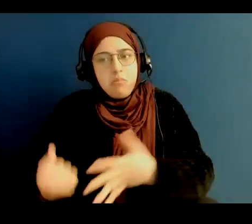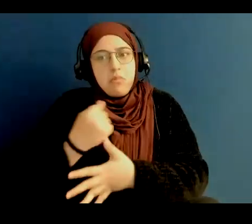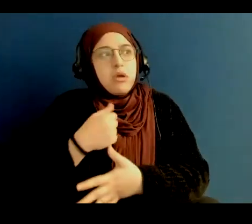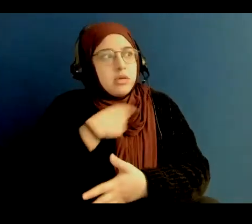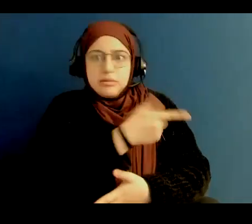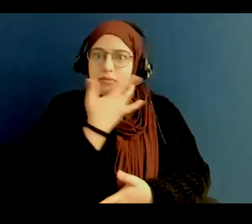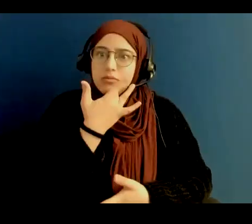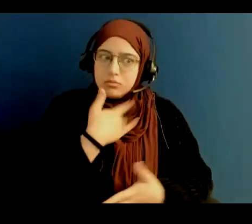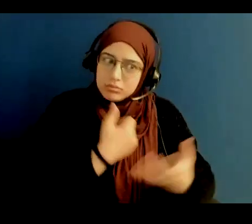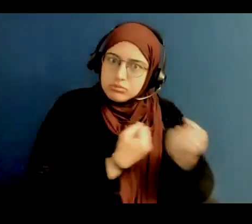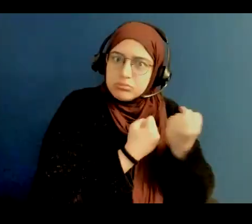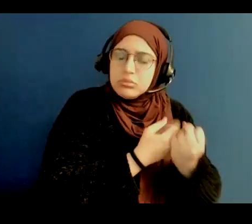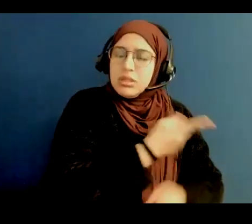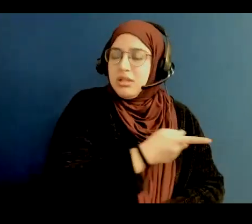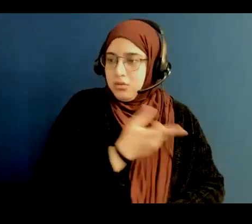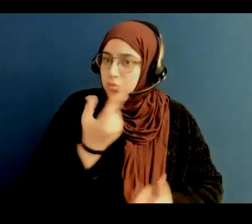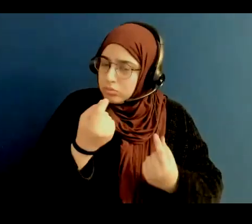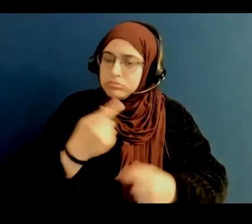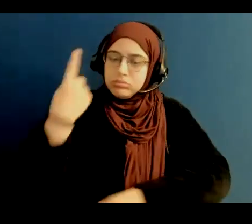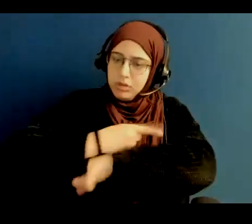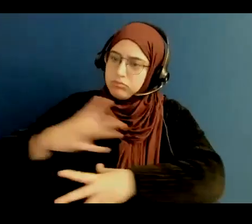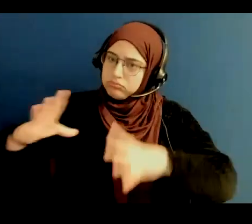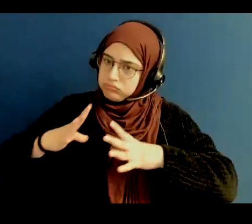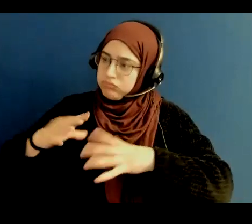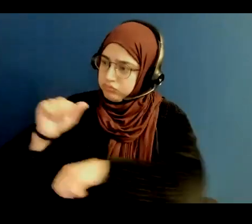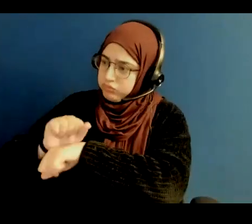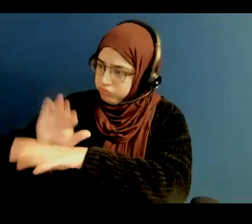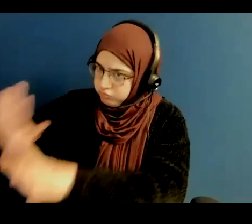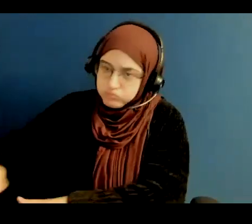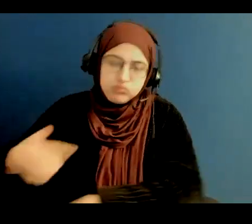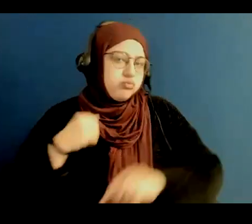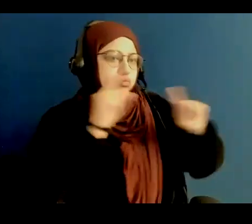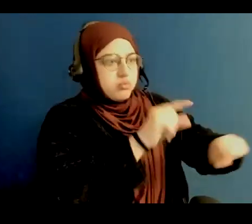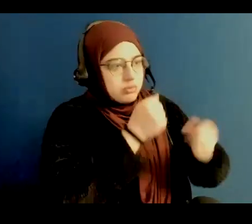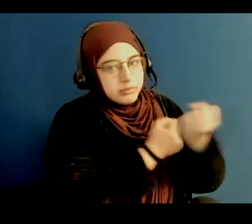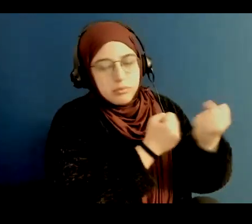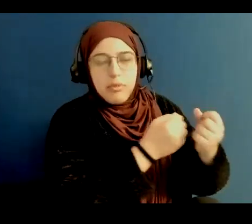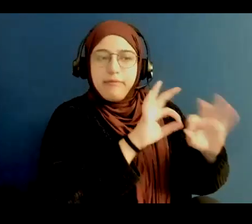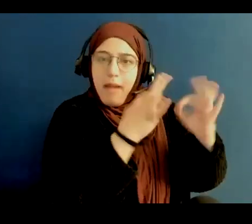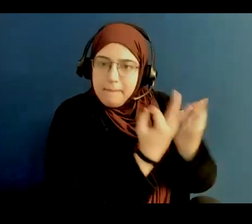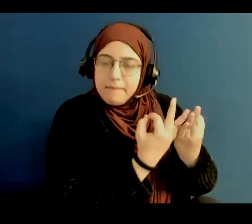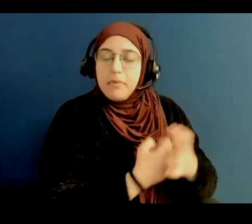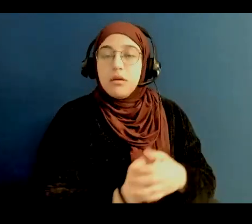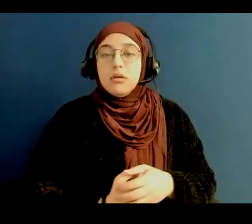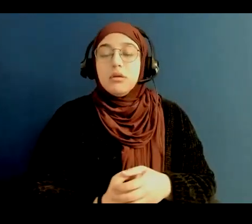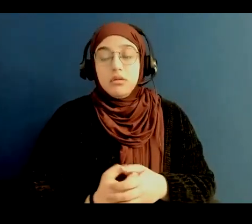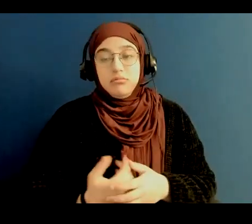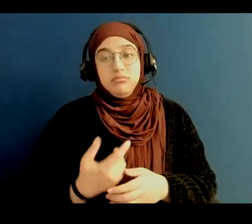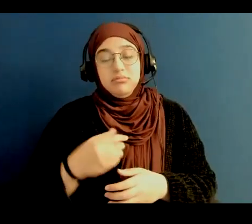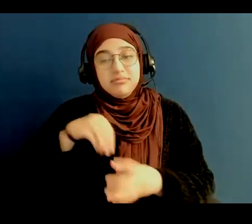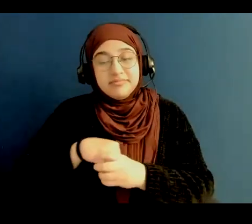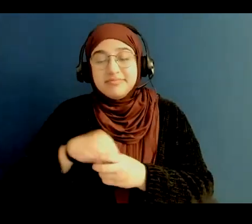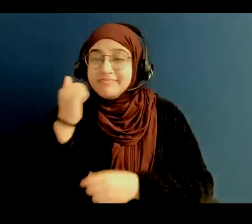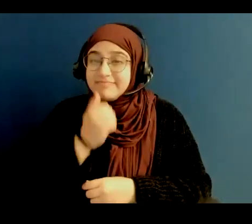go and spend time with your family. So at the end of the day, we all prioritize a lot in our lives. However, many a times